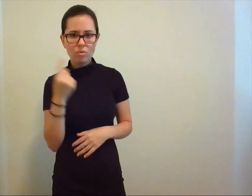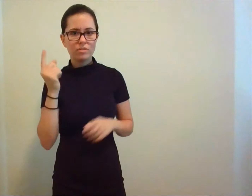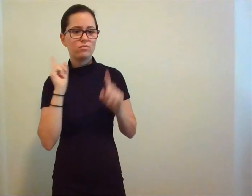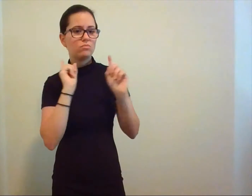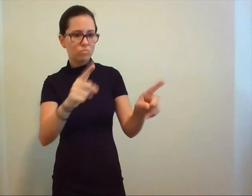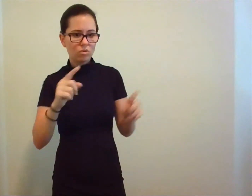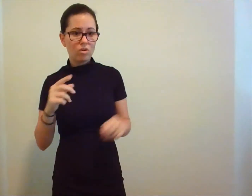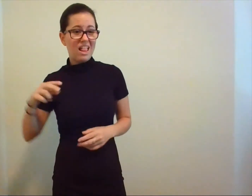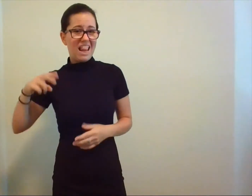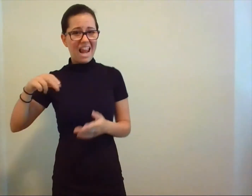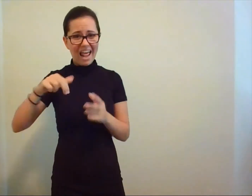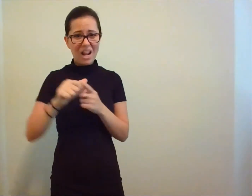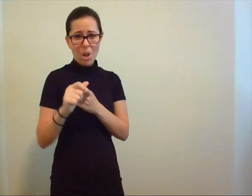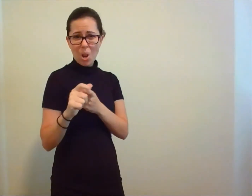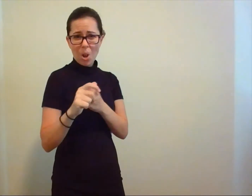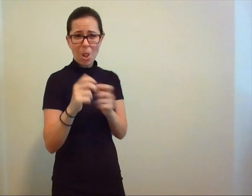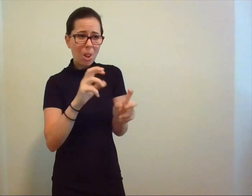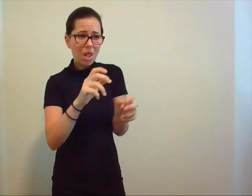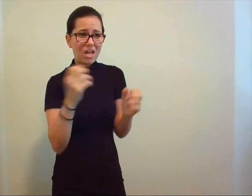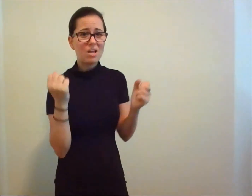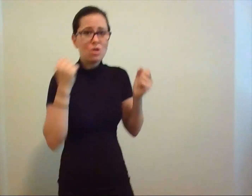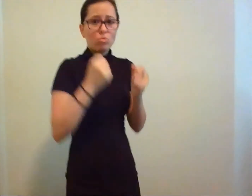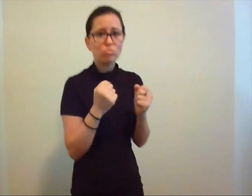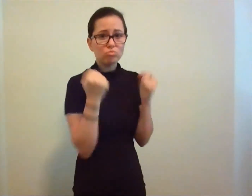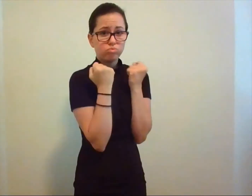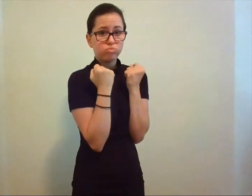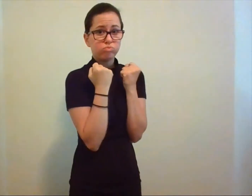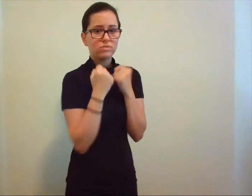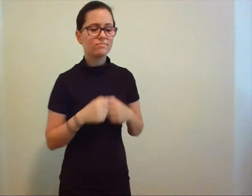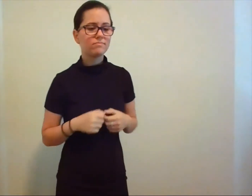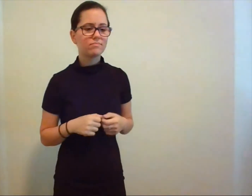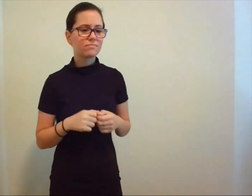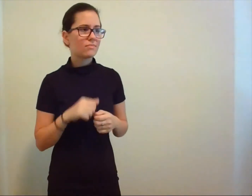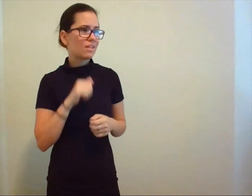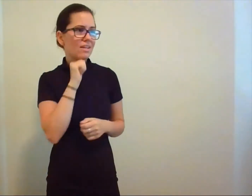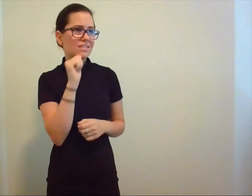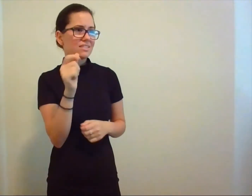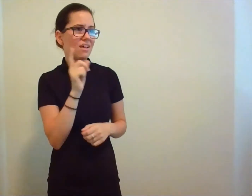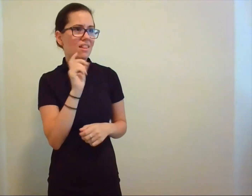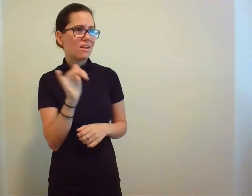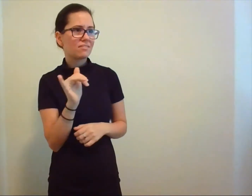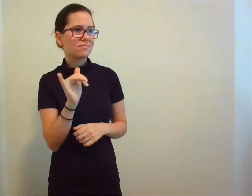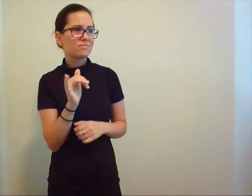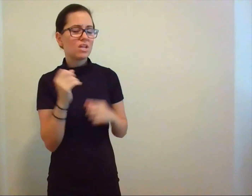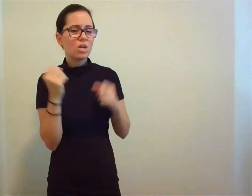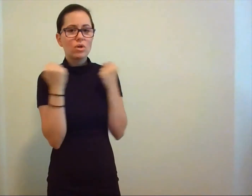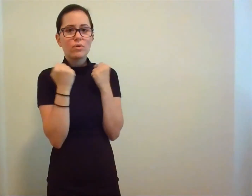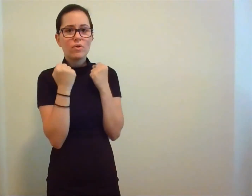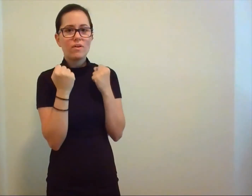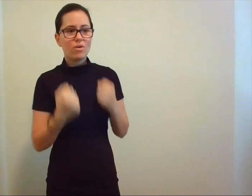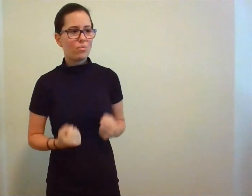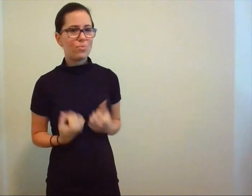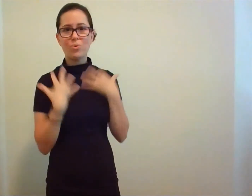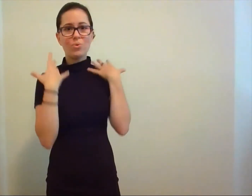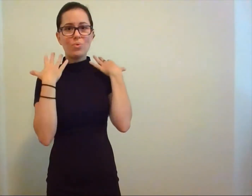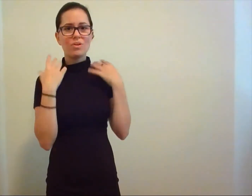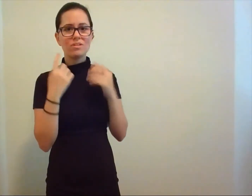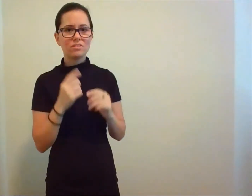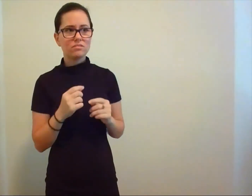And it's not like, whoa, this is so cold, it's invigorating. They don't say anything about it. They're just in it. It's like, oh, this is fun